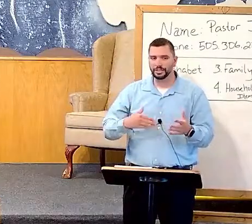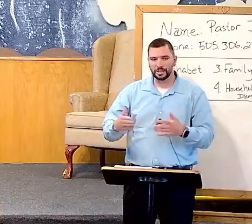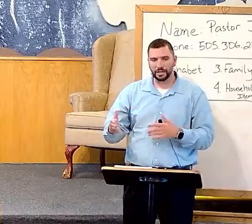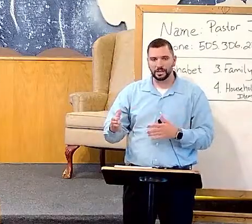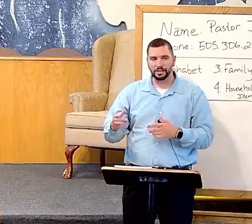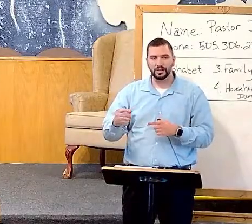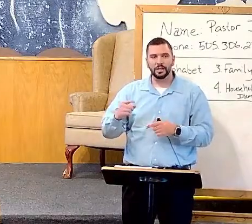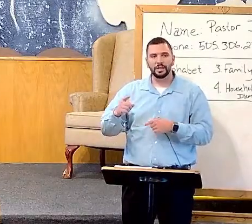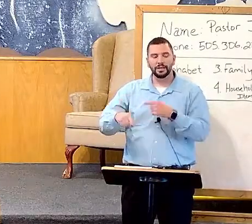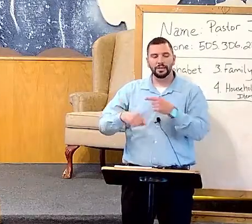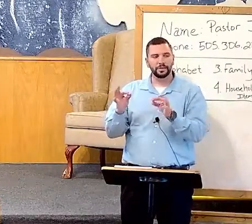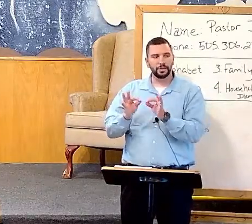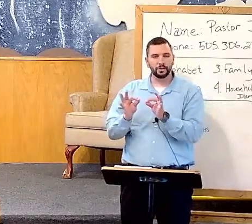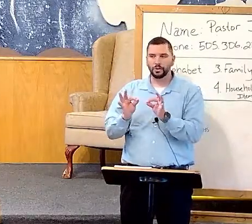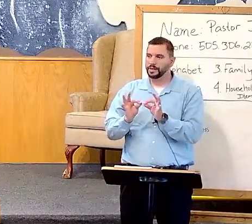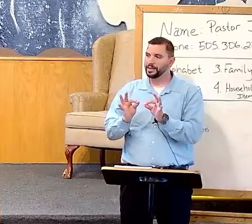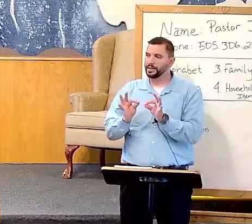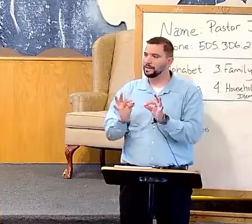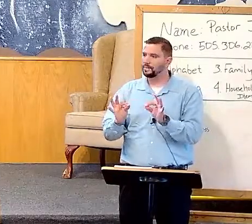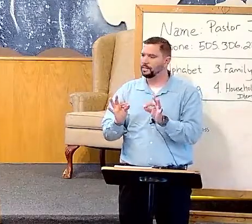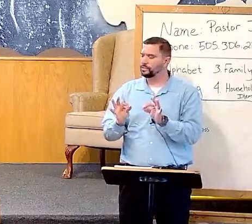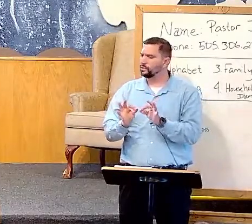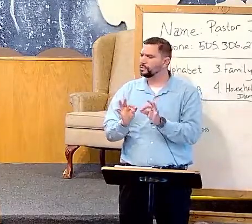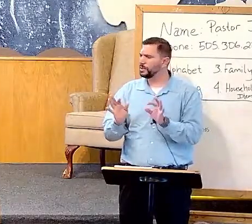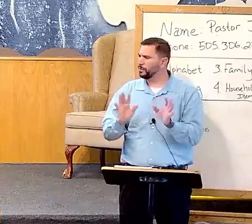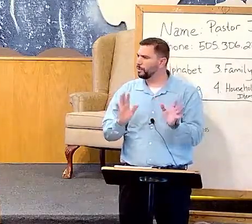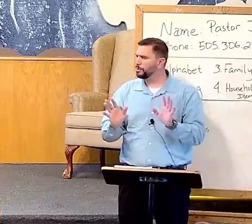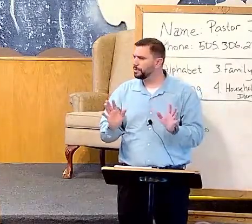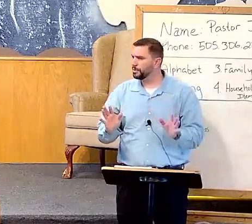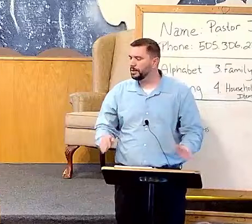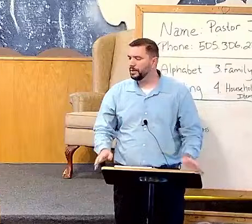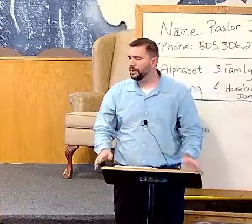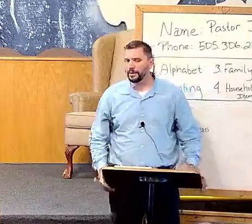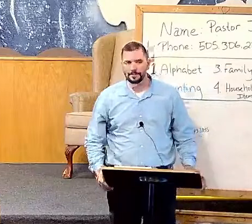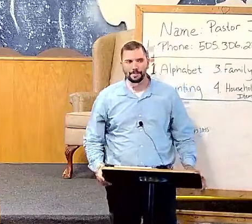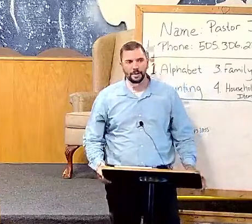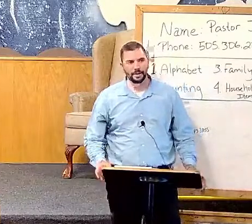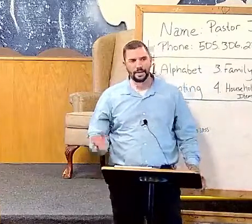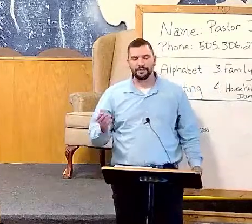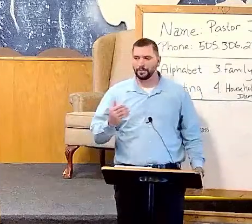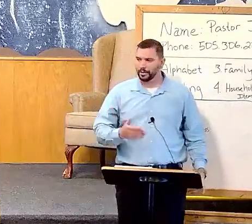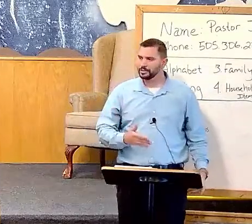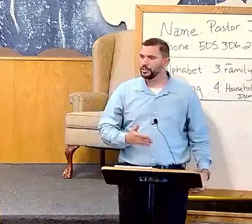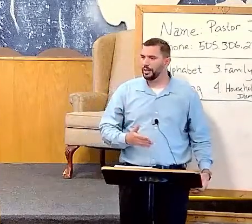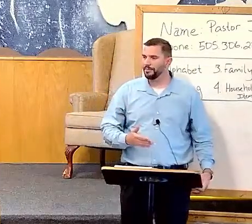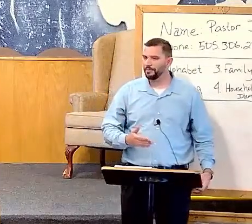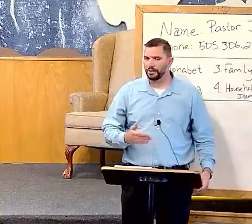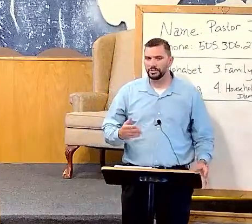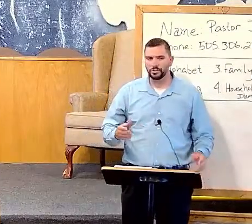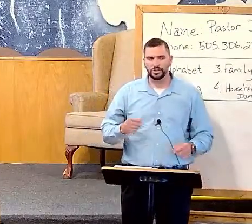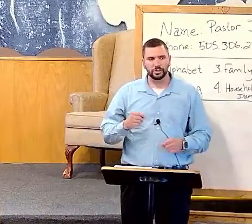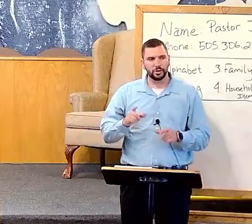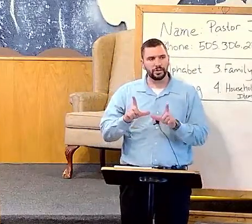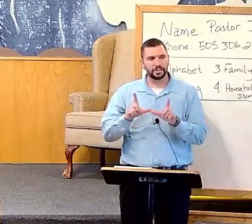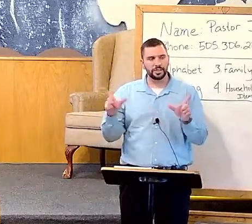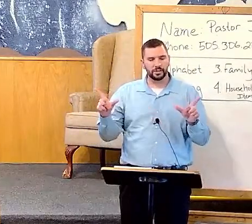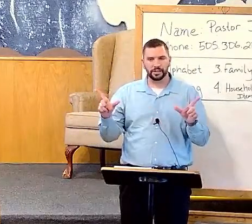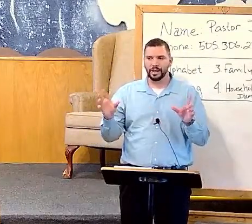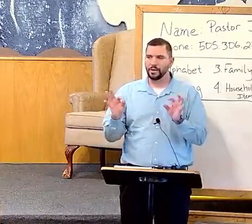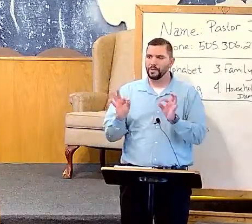sign, they'll go like that. And so you'll see both, even amongst the deaf. And so just know that it's either like that or like that.